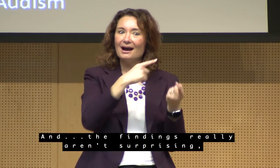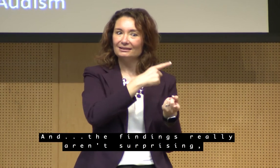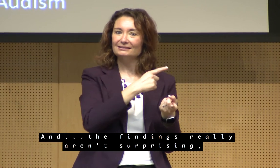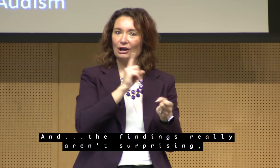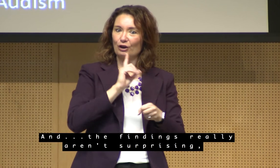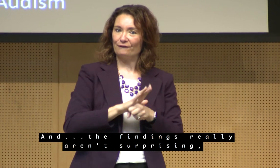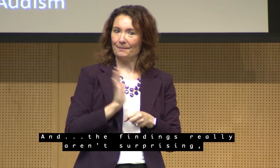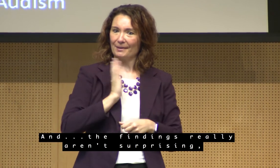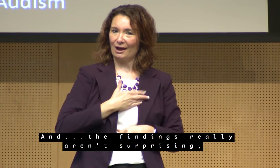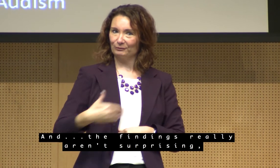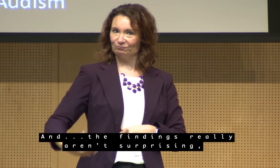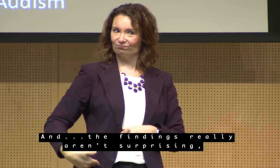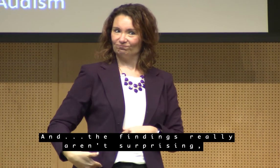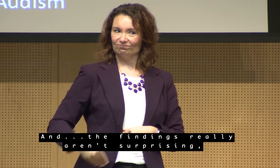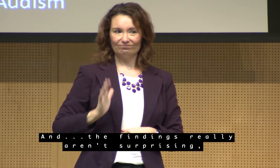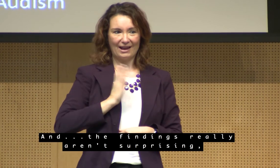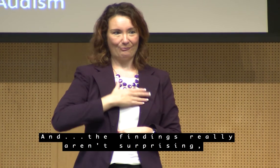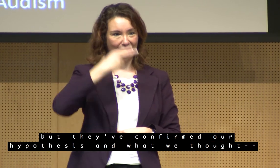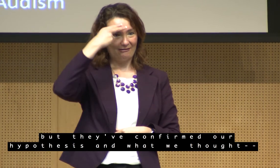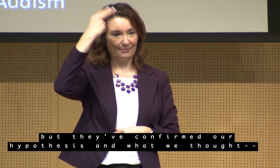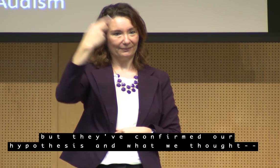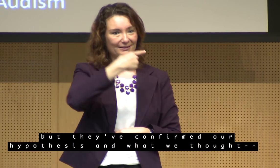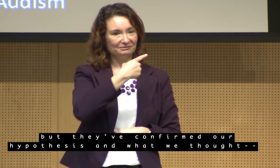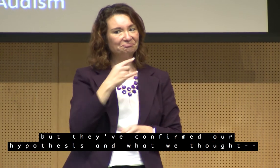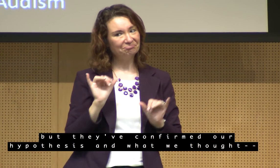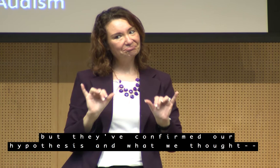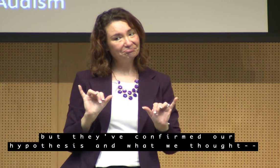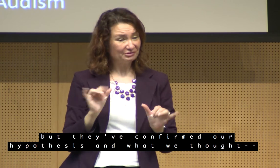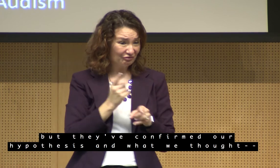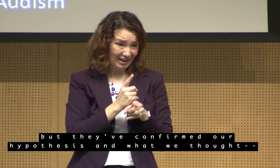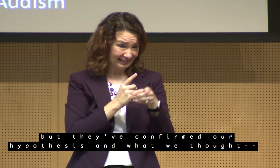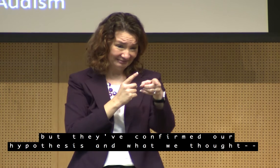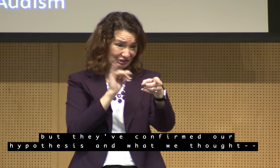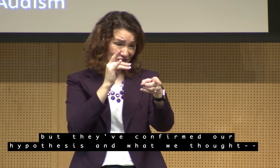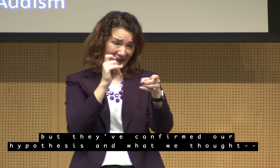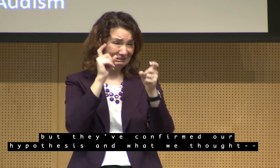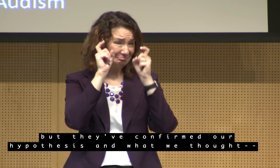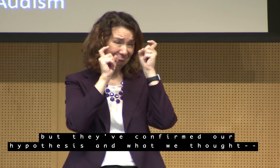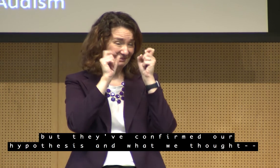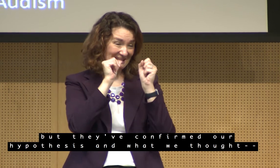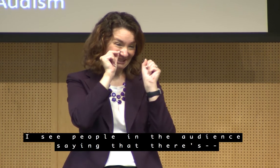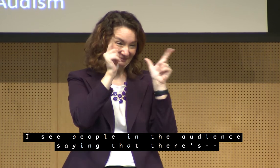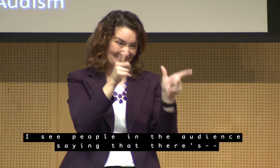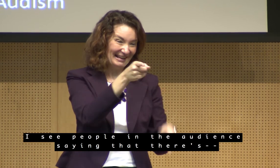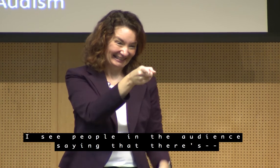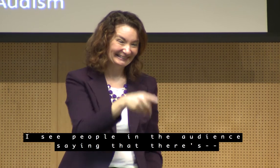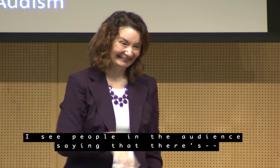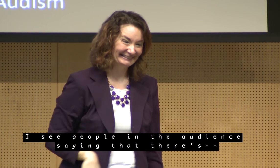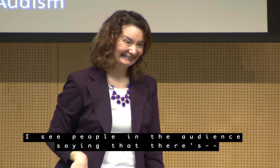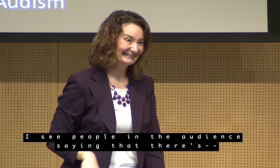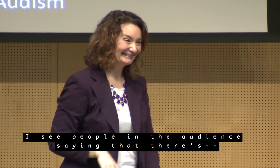findings really aren't surprising, but they've confirmed our hypothesis and what we thought. I see people in the audience saying